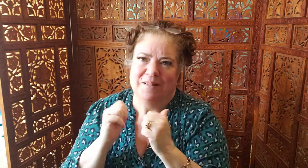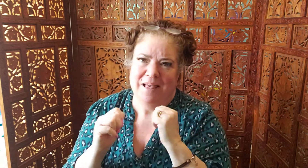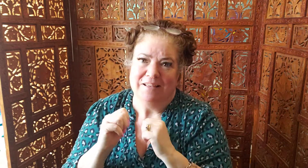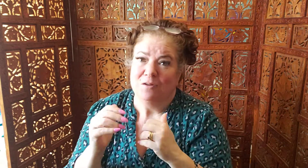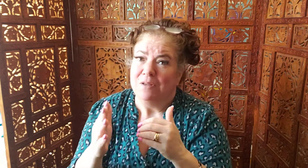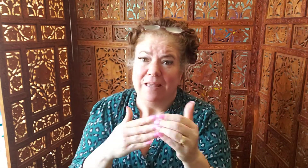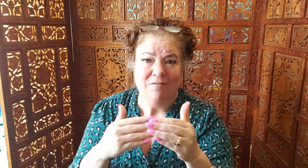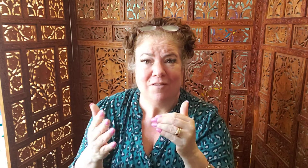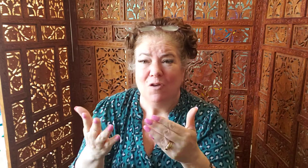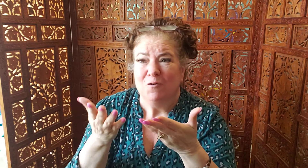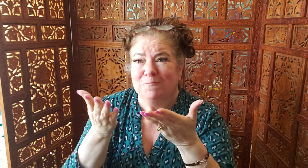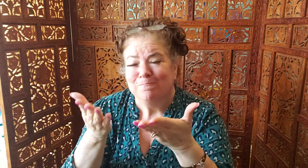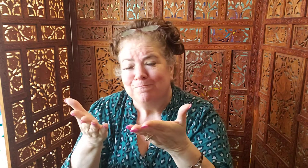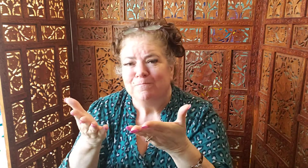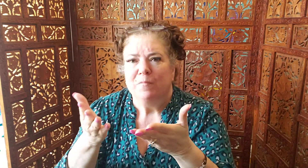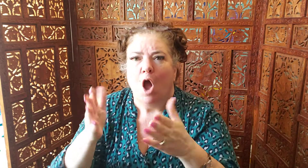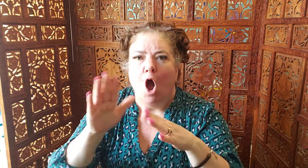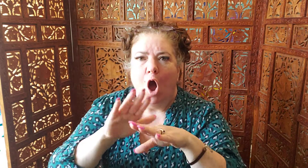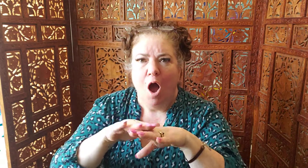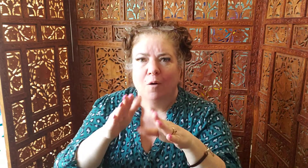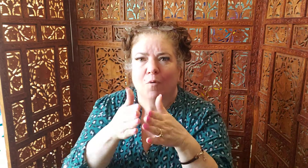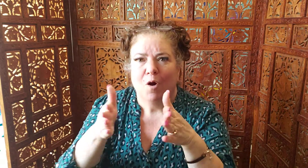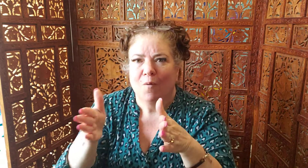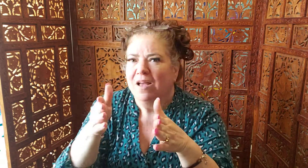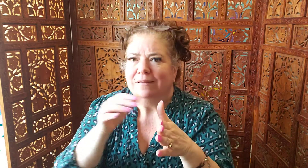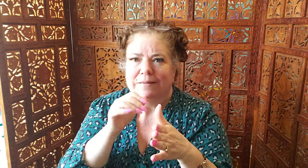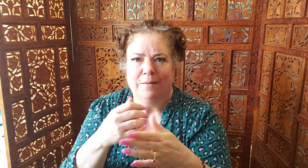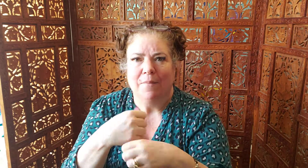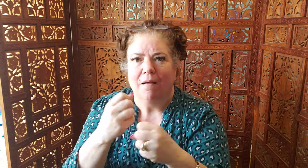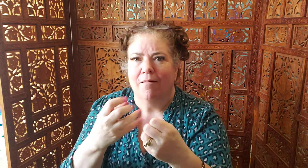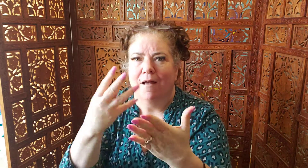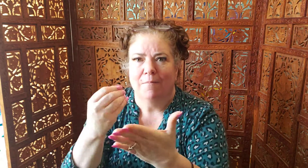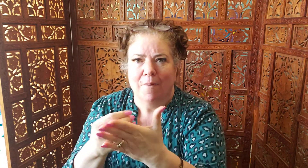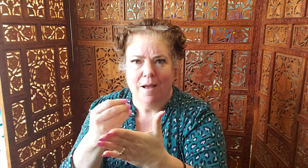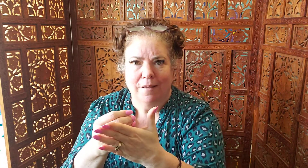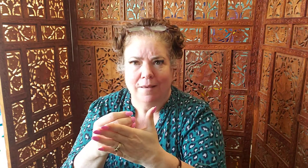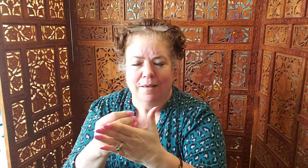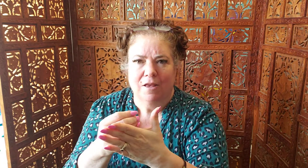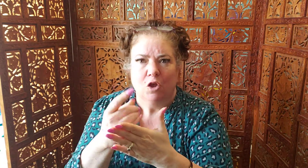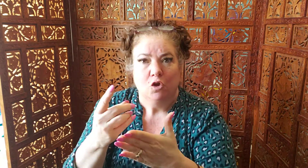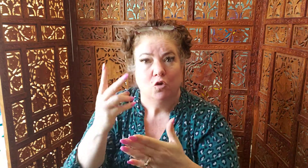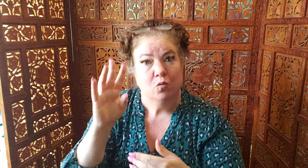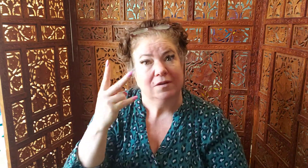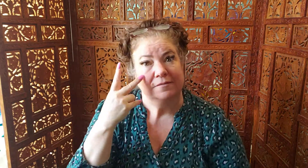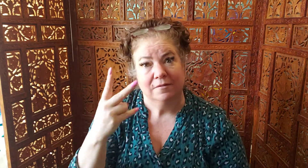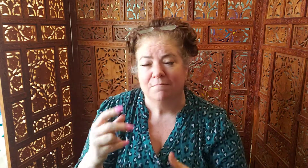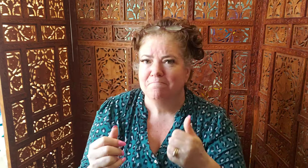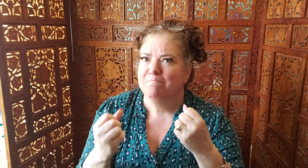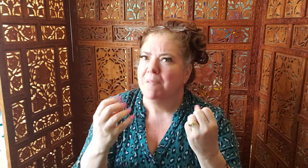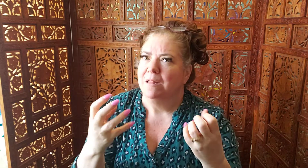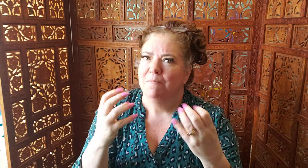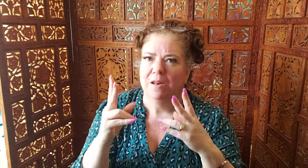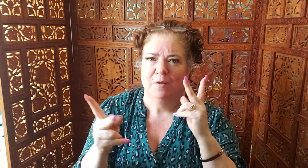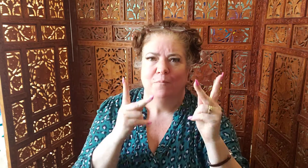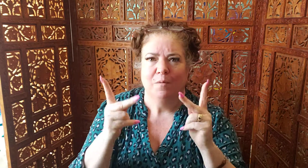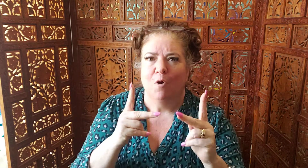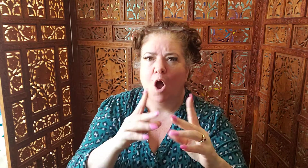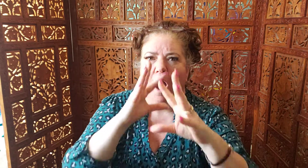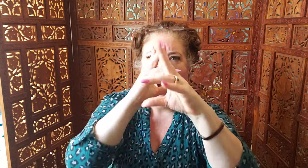shows, because there's something fulfilling about working with really, truly great art, even if it isn't always